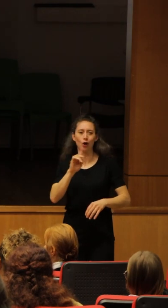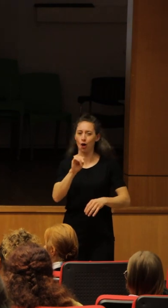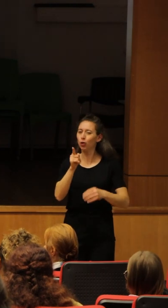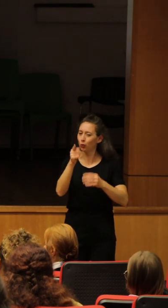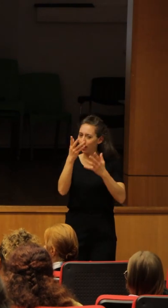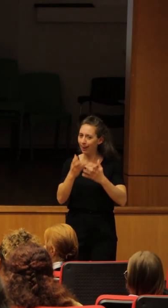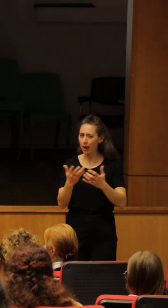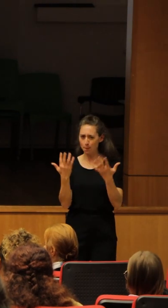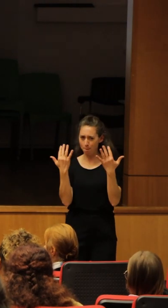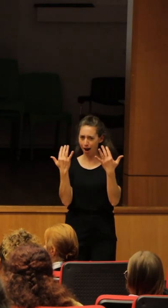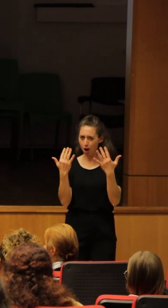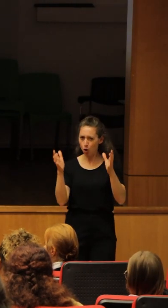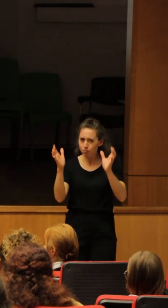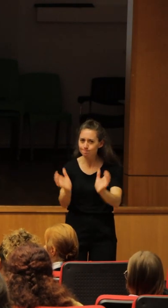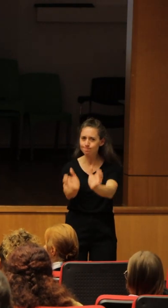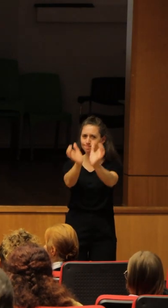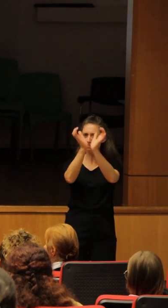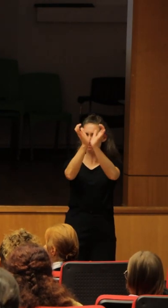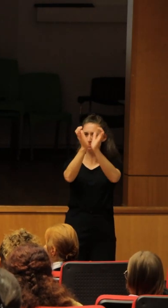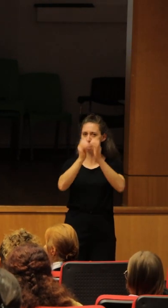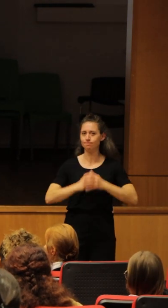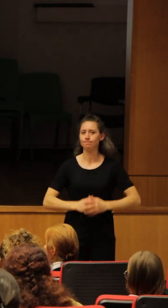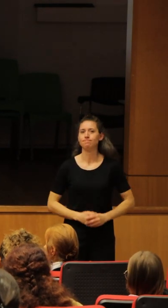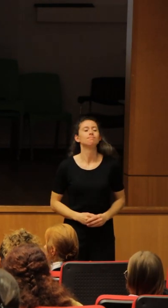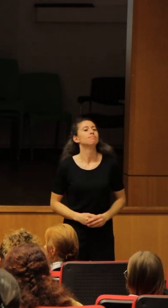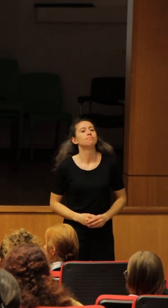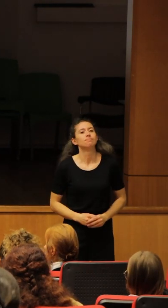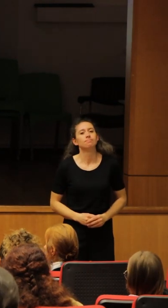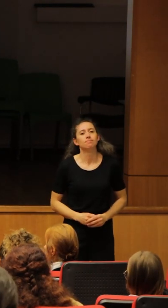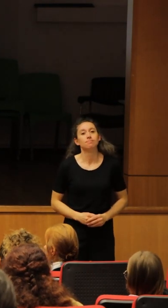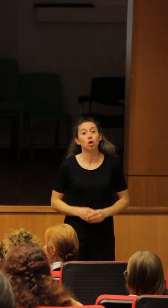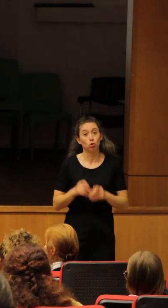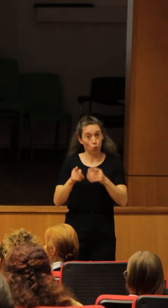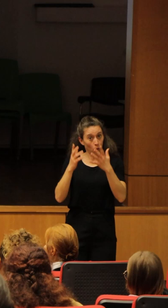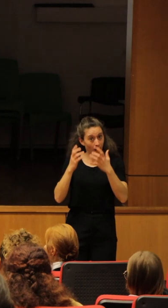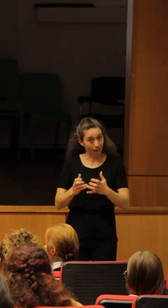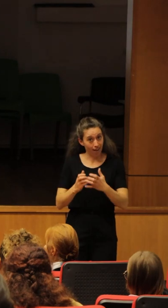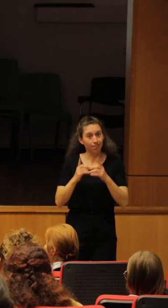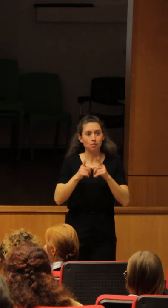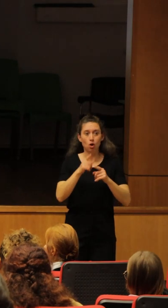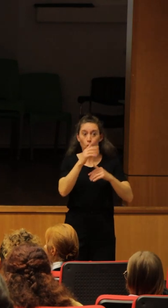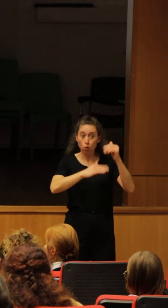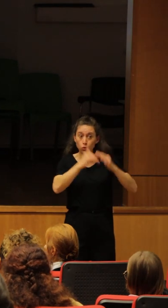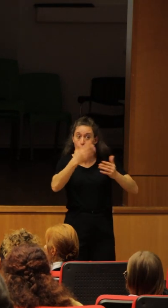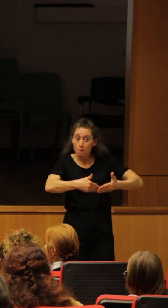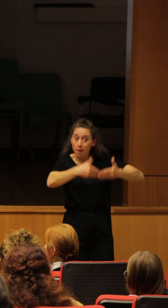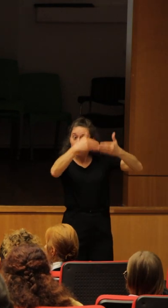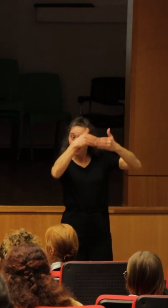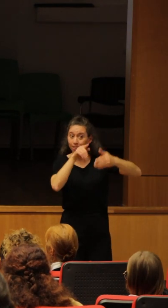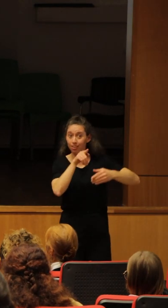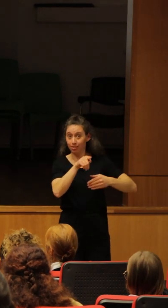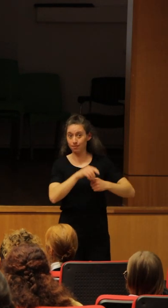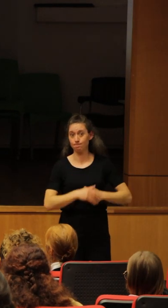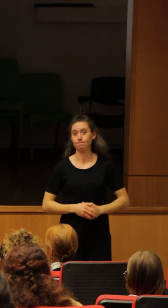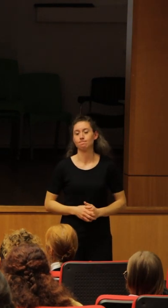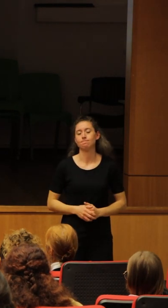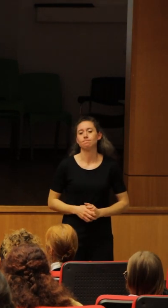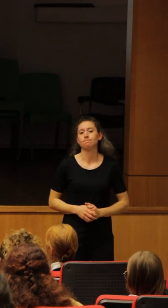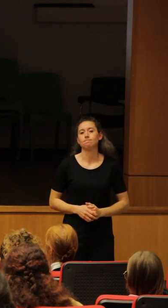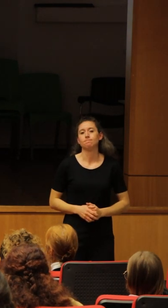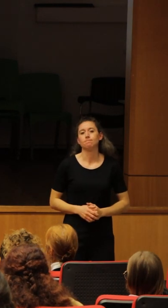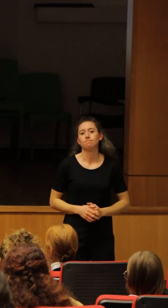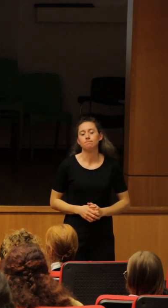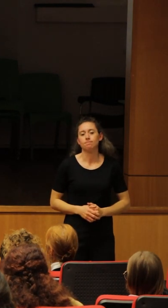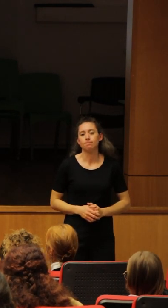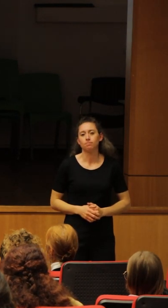Vos querés poner las manos en algo. Right. Yeah. And then you want to build. You want y vos querés construir una pared. Yeah. So each of one of us,